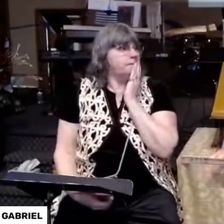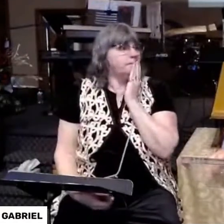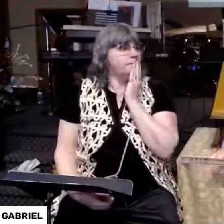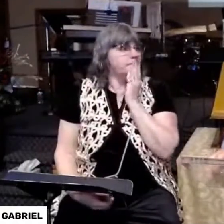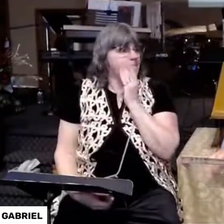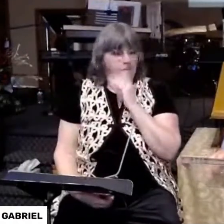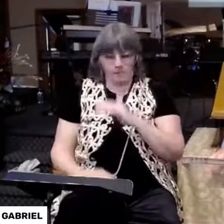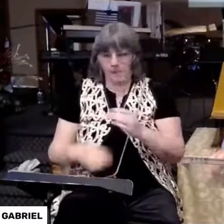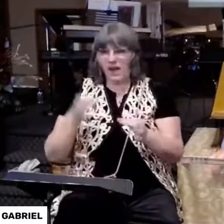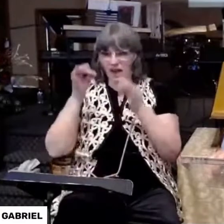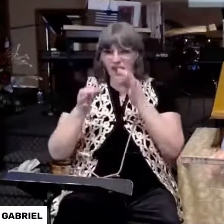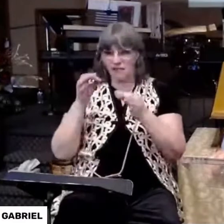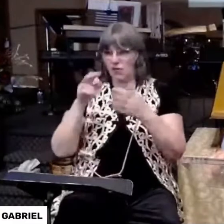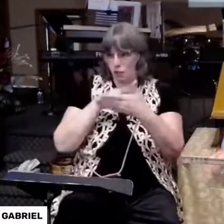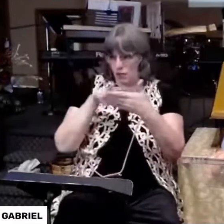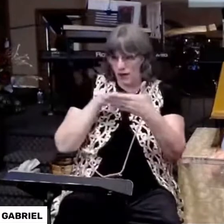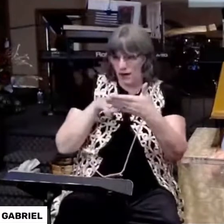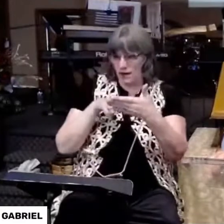word instruction,